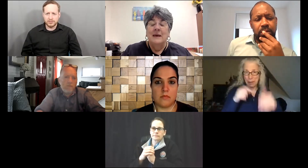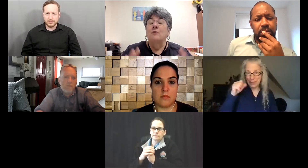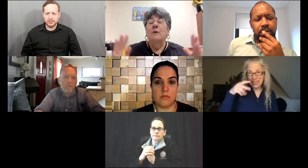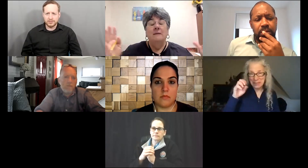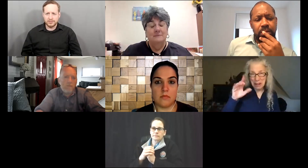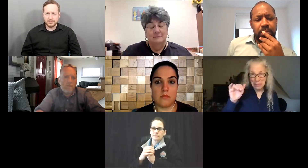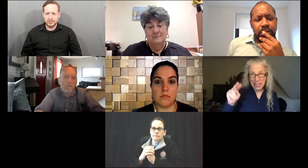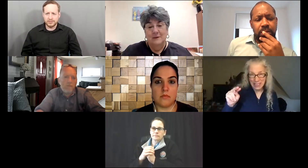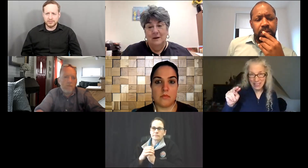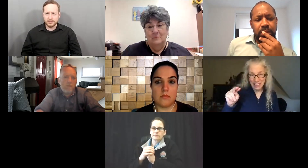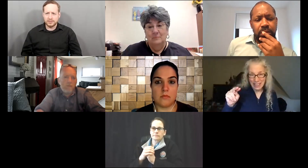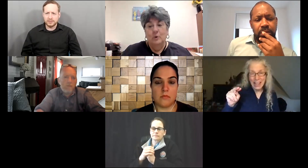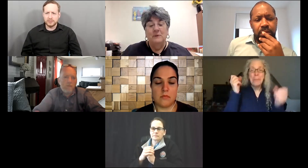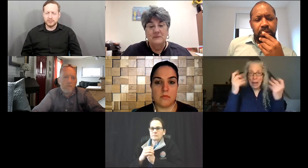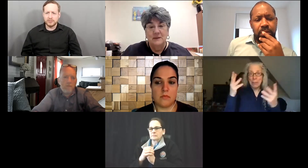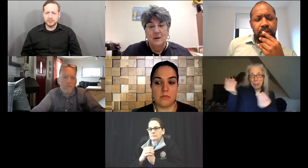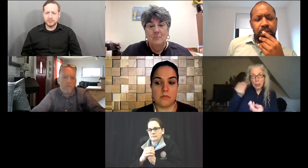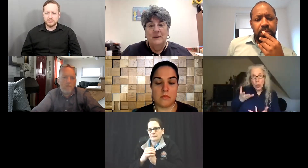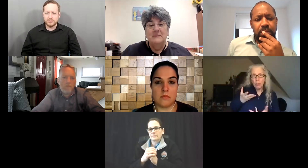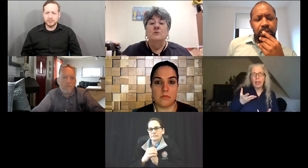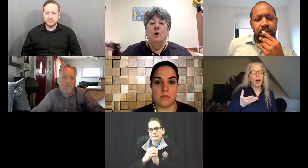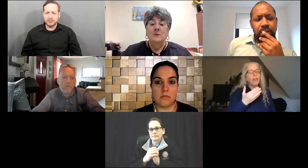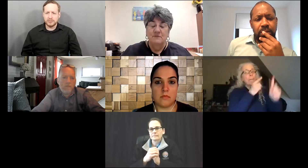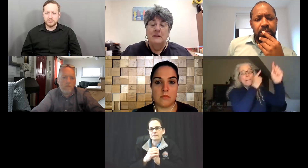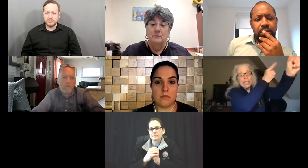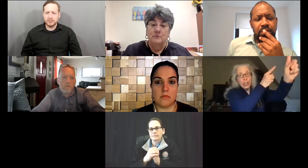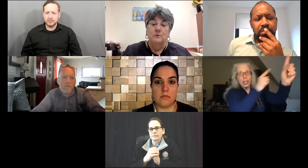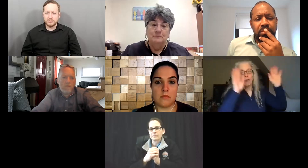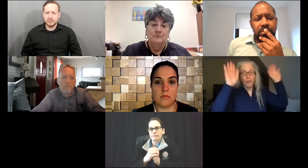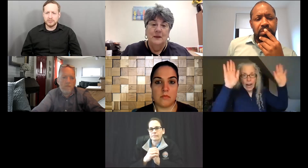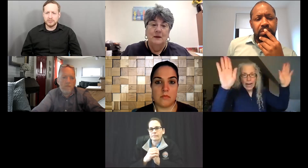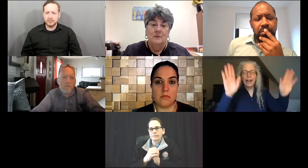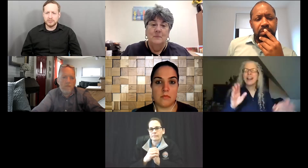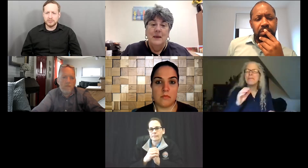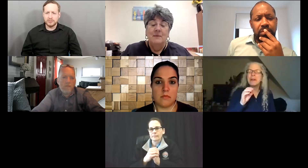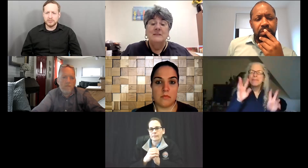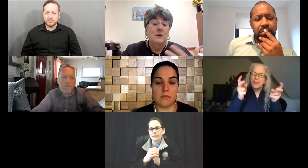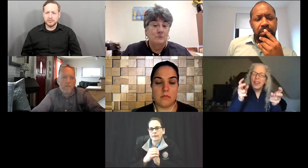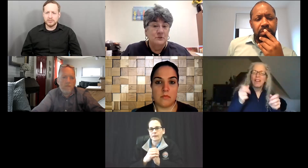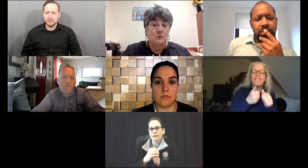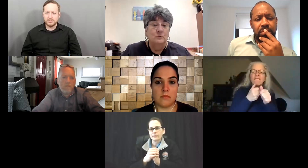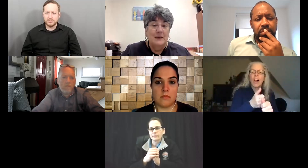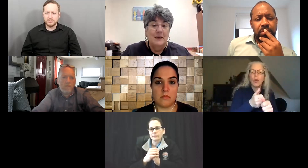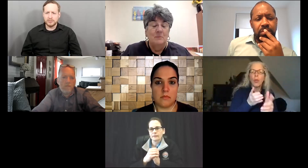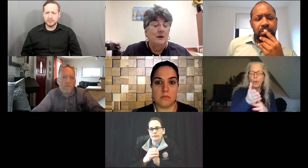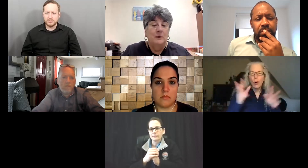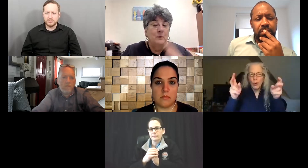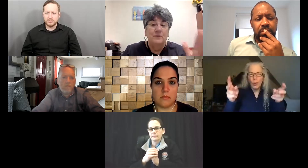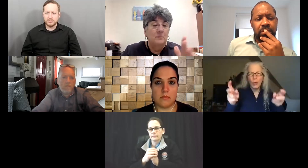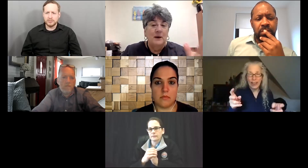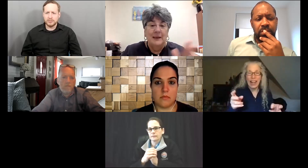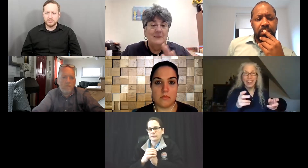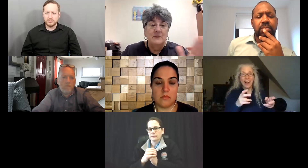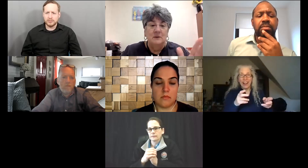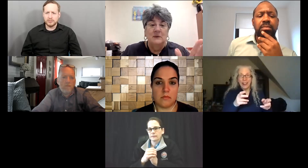it had a great purpose, but it didn't always follow through. That's what I was told when I came here. And